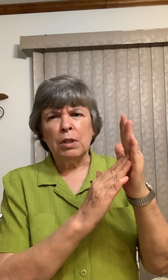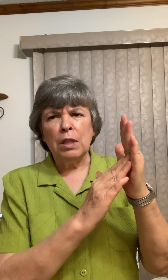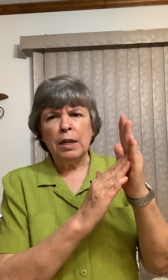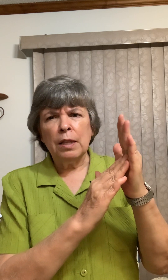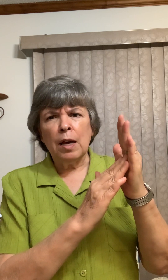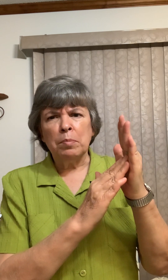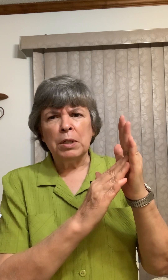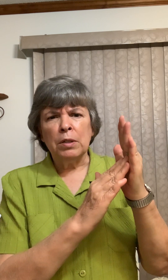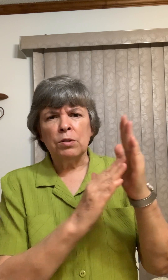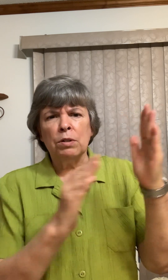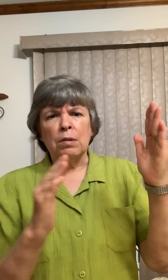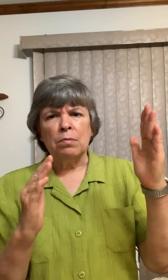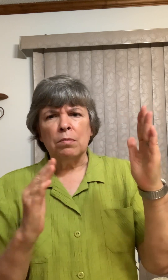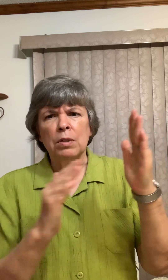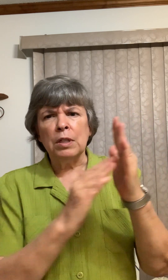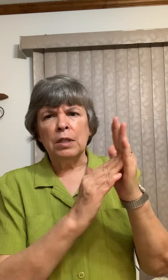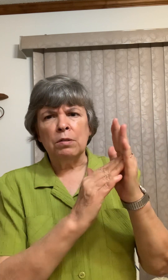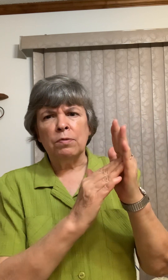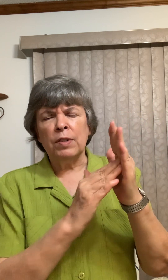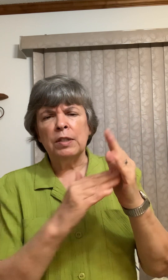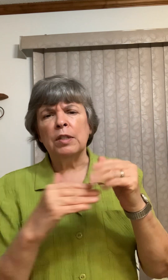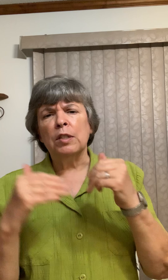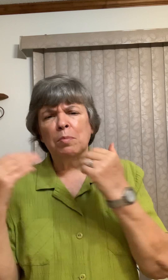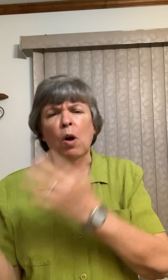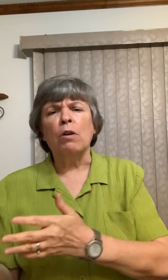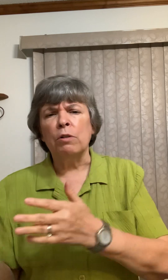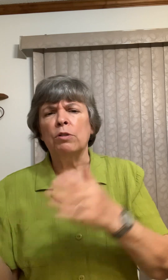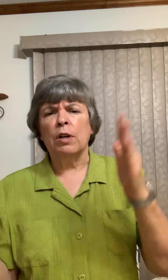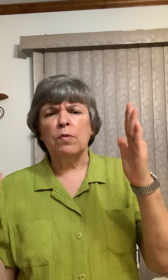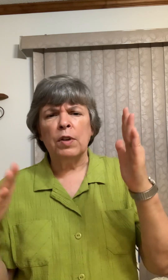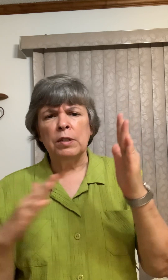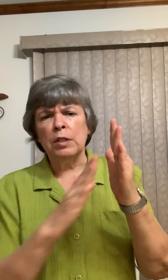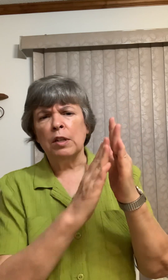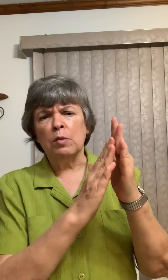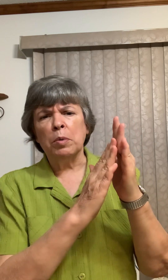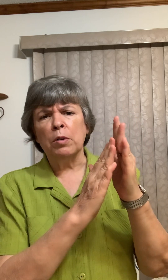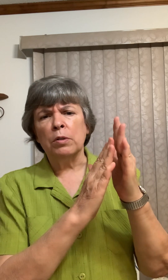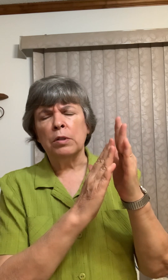like that, because you're facing tomorrow. You're not facing another person.